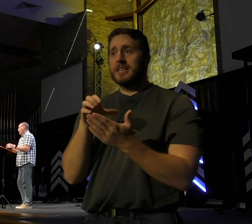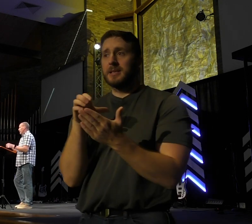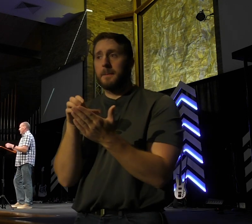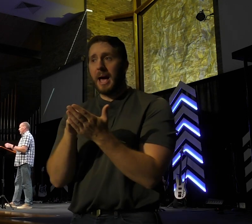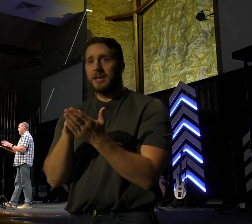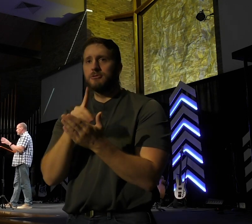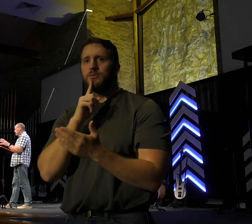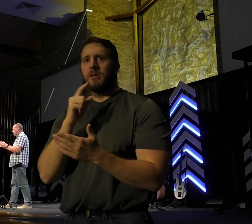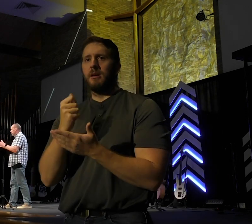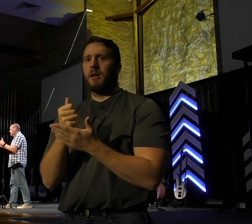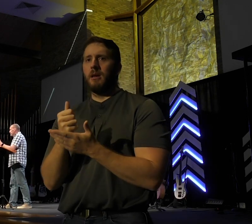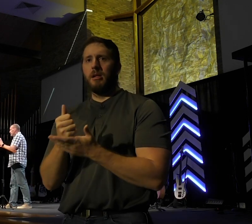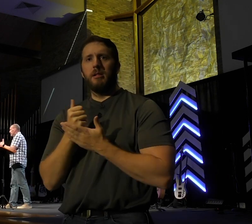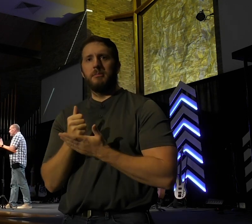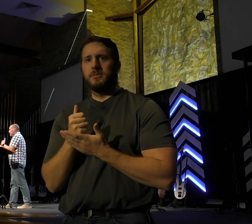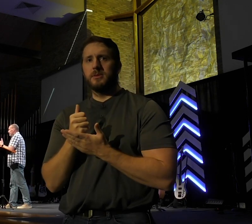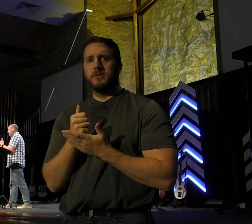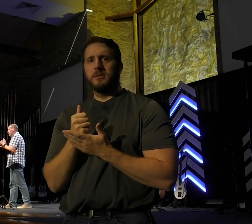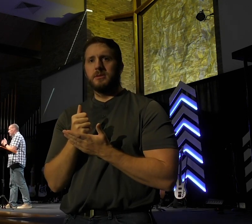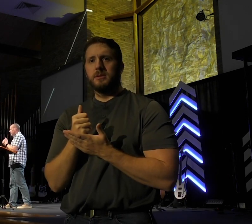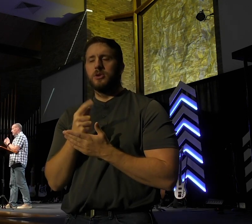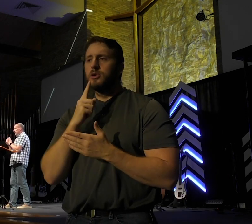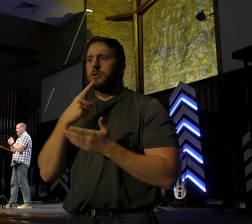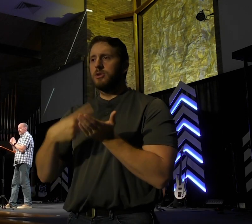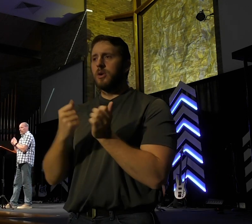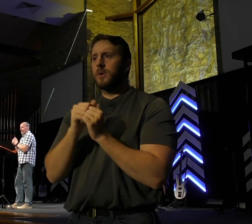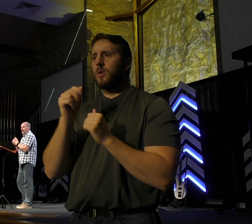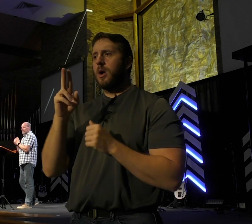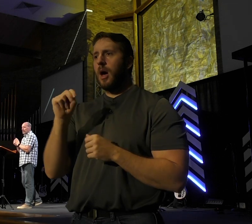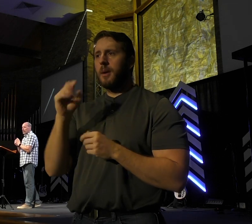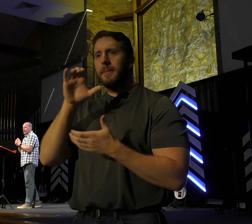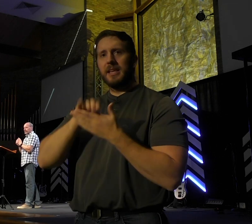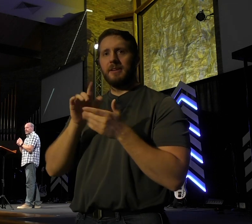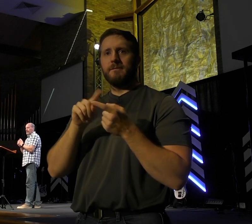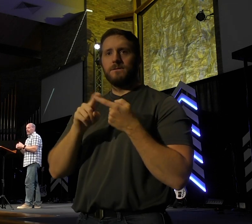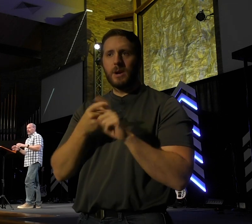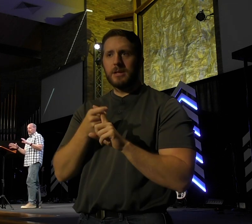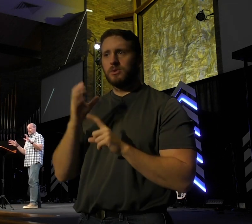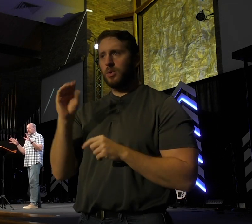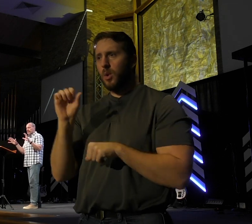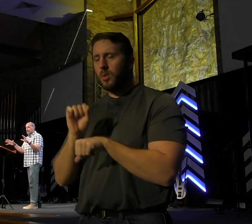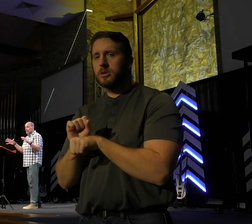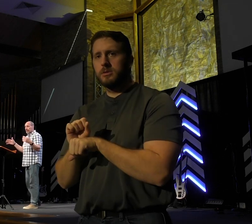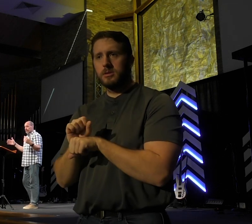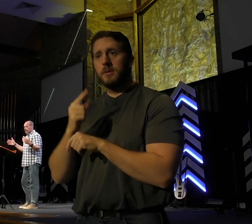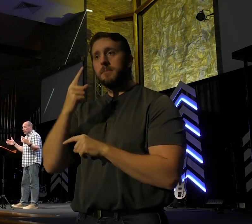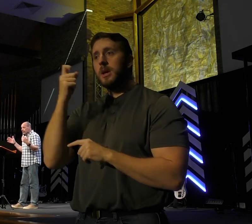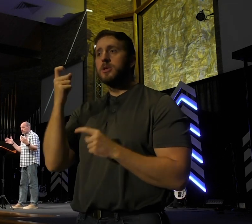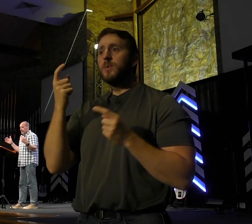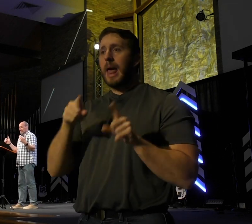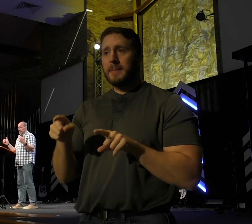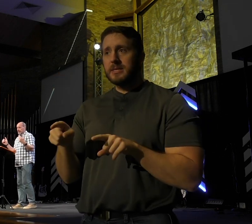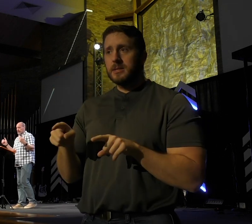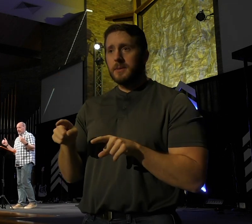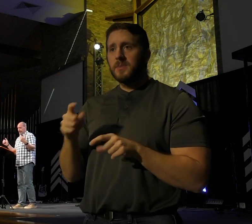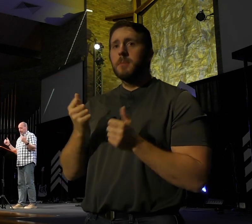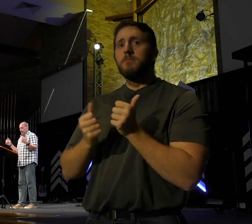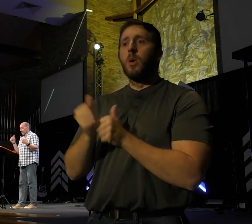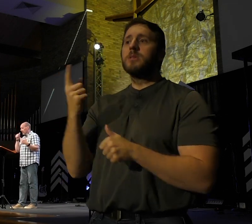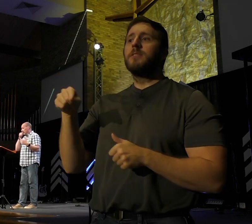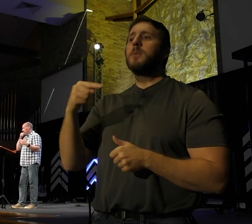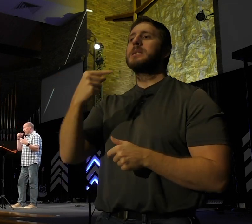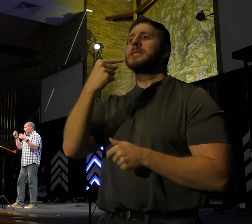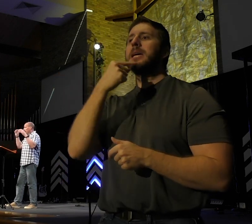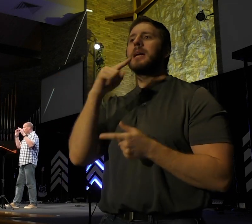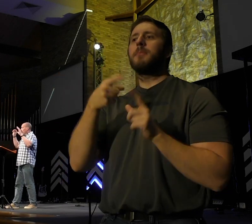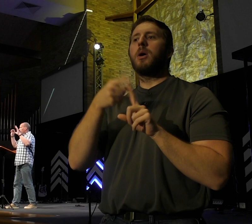so helpful, especially as you're talking with your unbelieving friends and coworkers, because here's what most of them are saying.